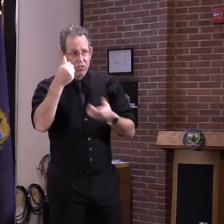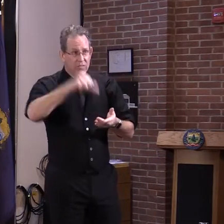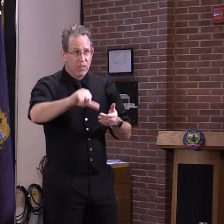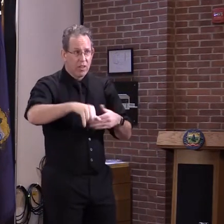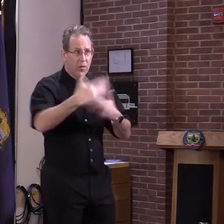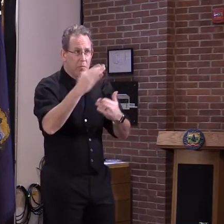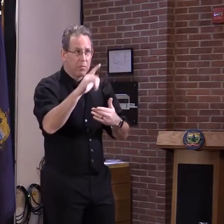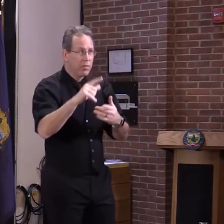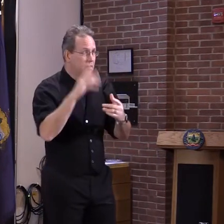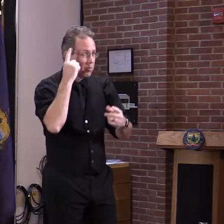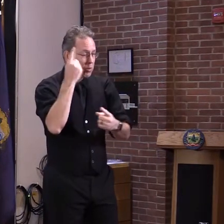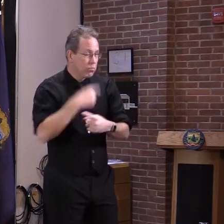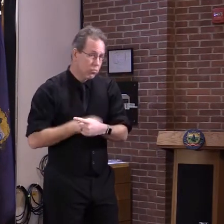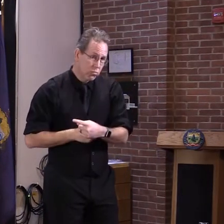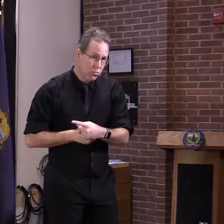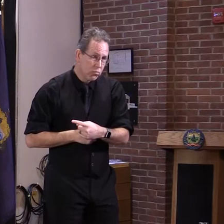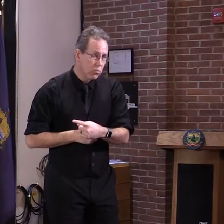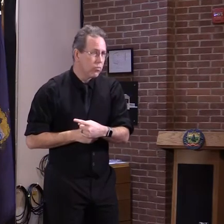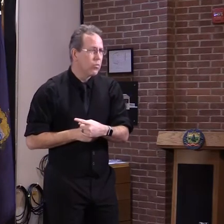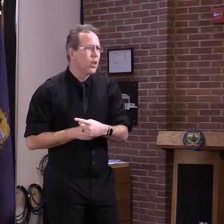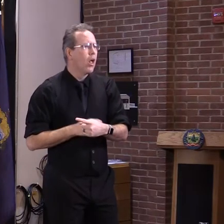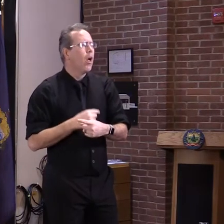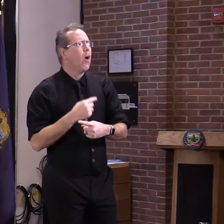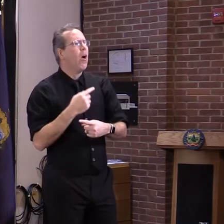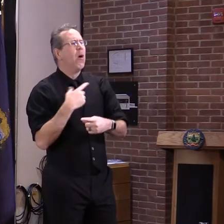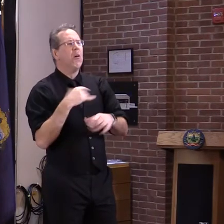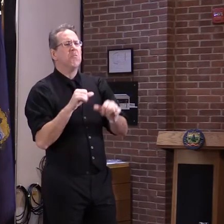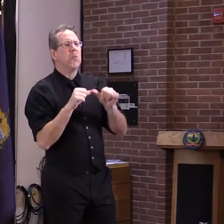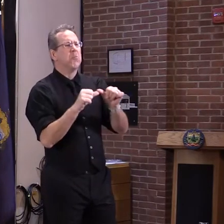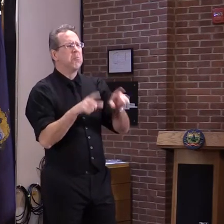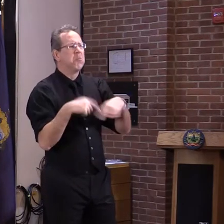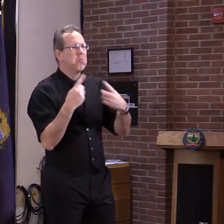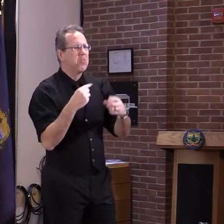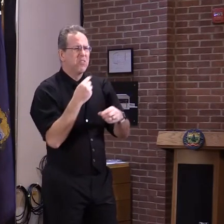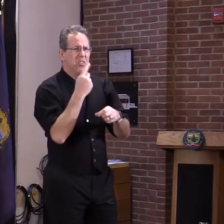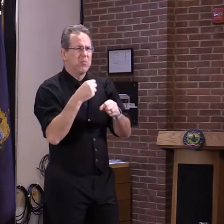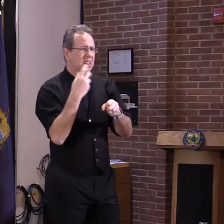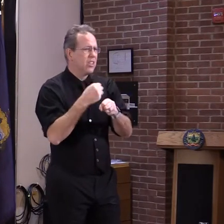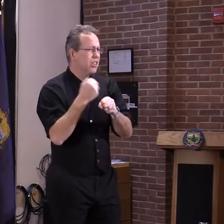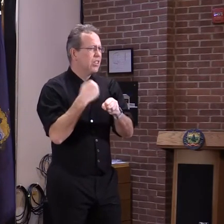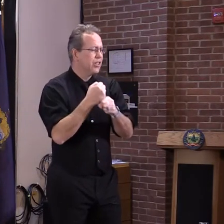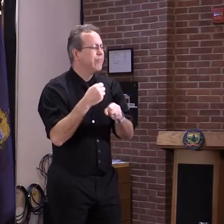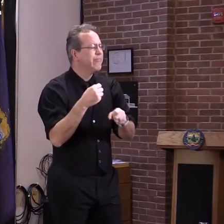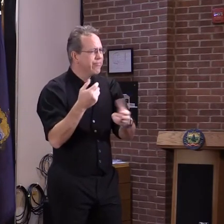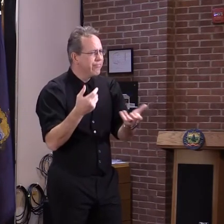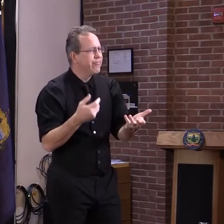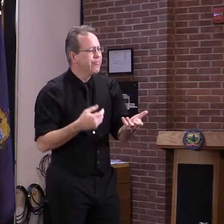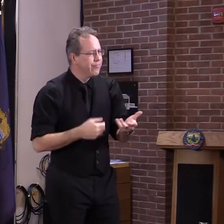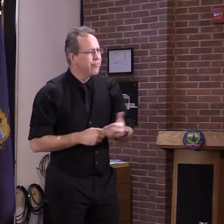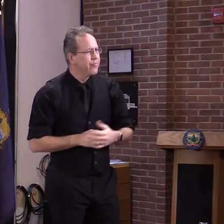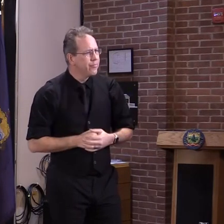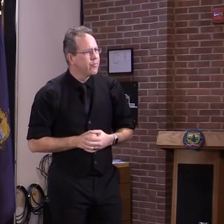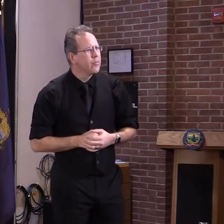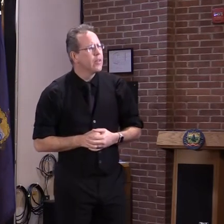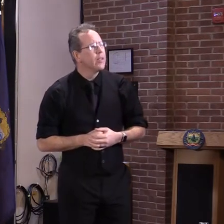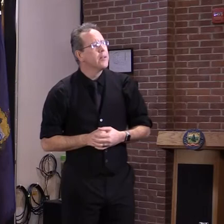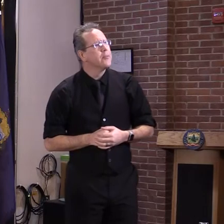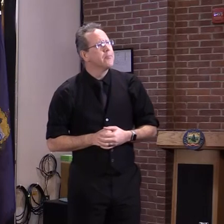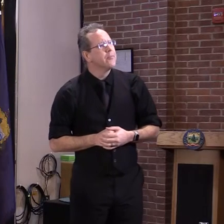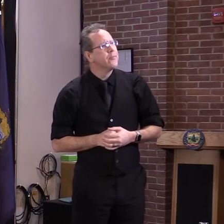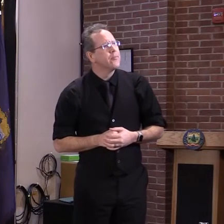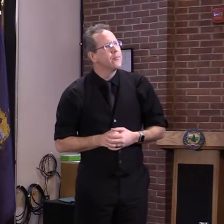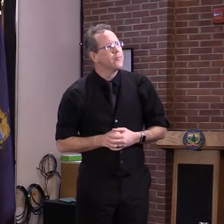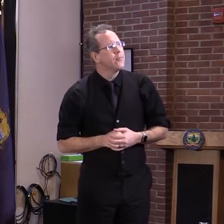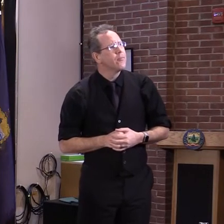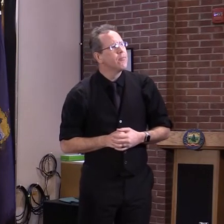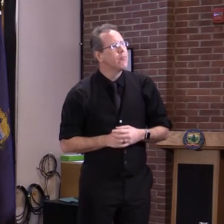Well, I've been consistent over the last number of years after we had a huge